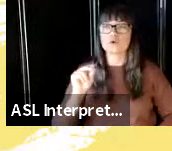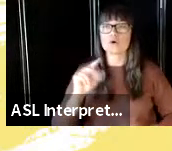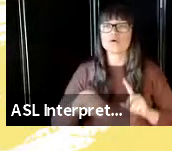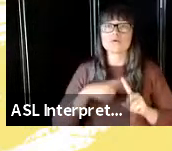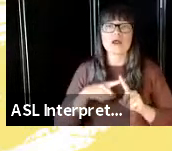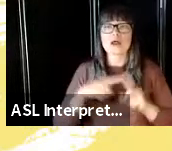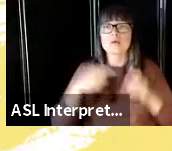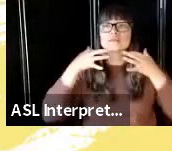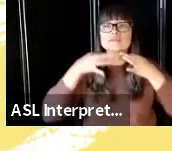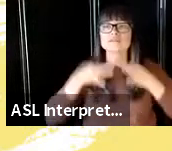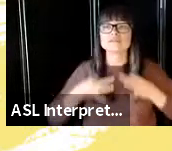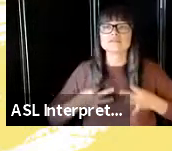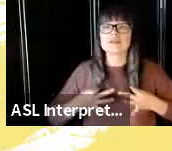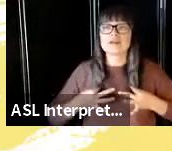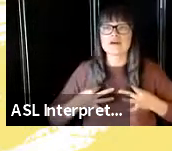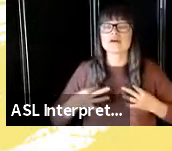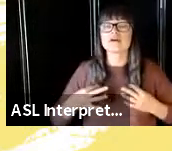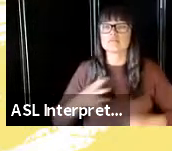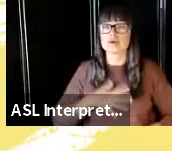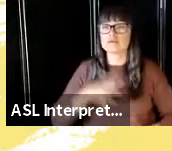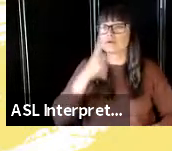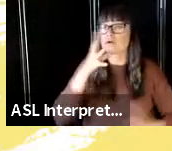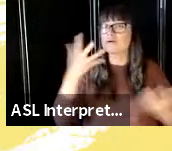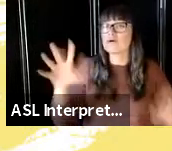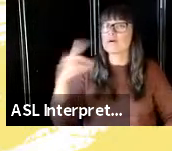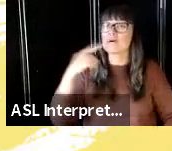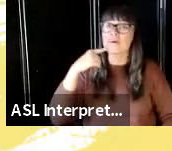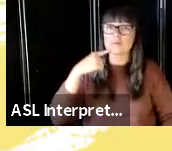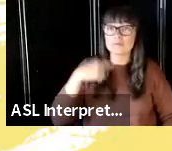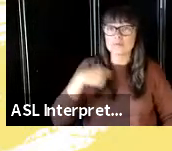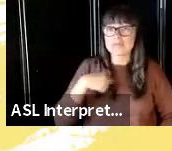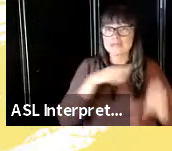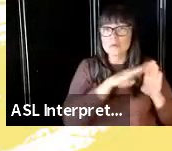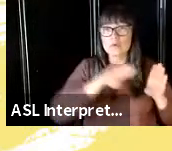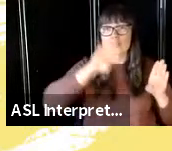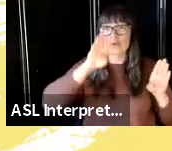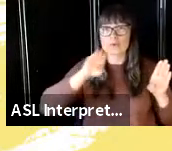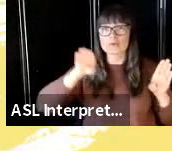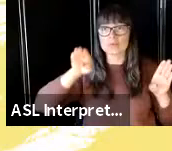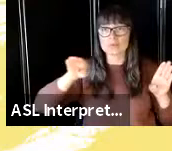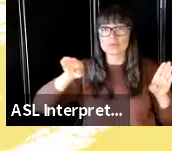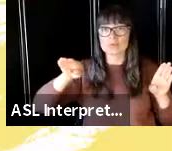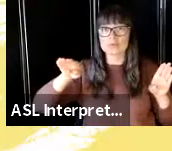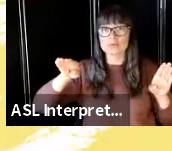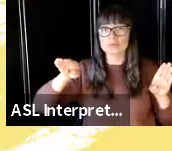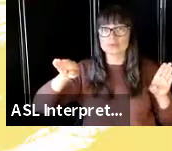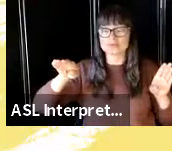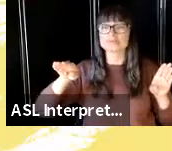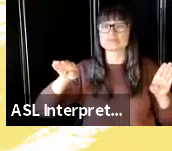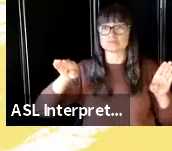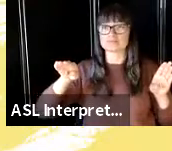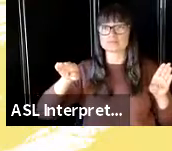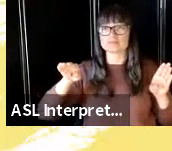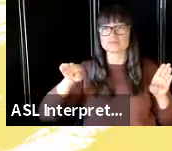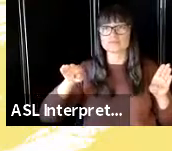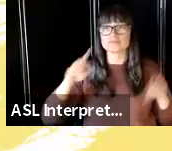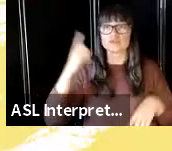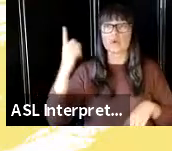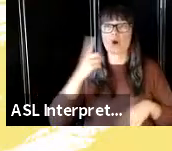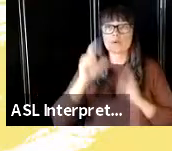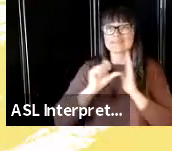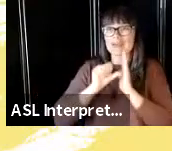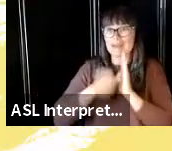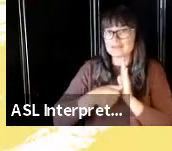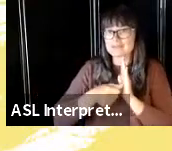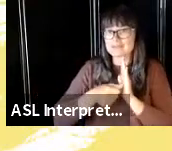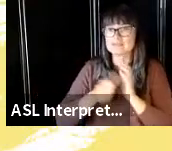in pigtails, my mama done told me so. So there's always an emphasis